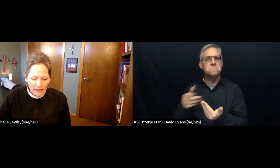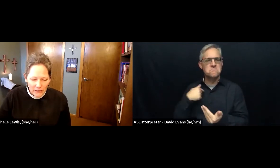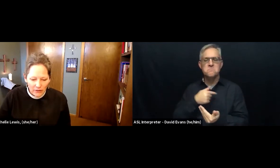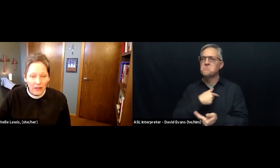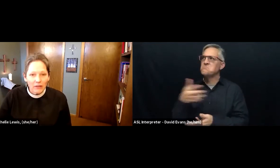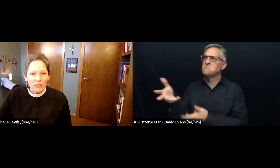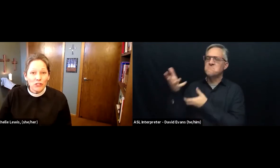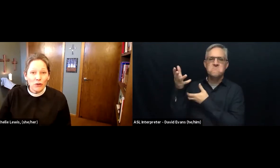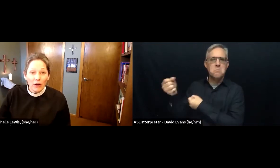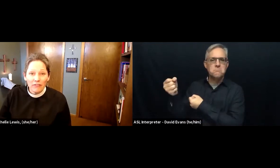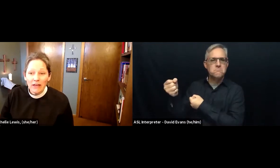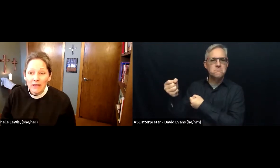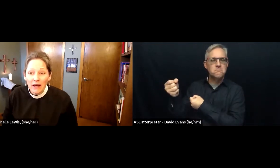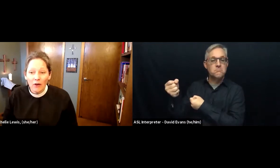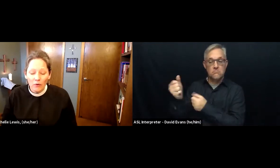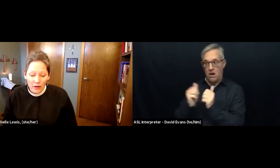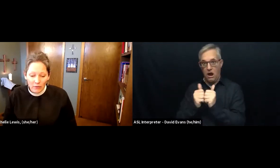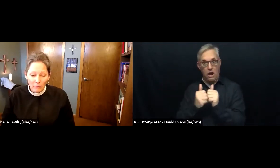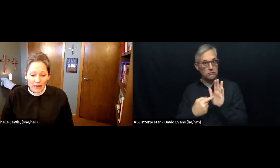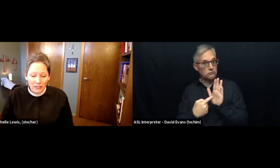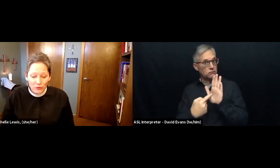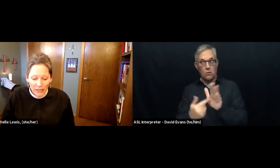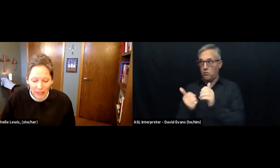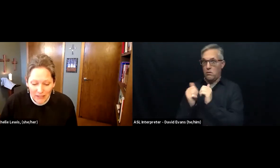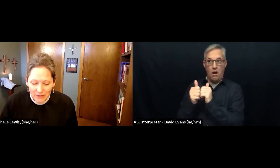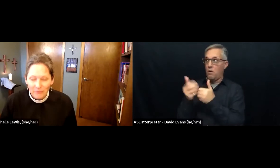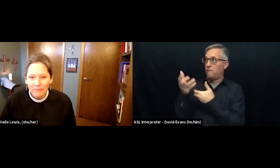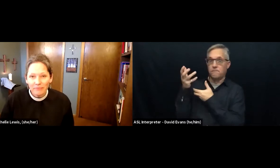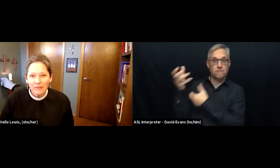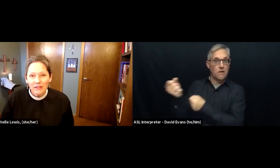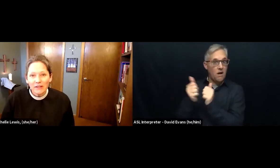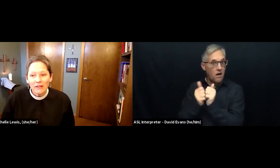We practice our faith. We show our faith how? By doing it